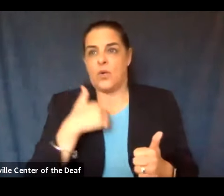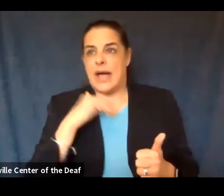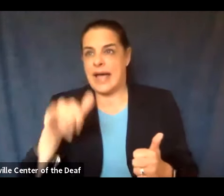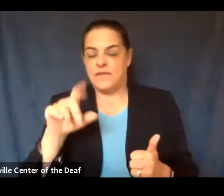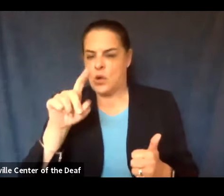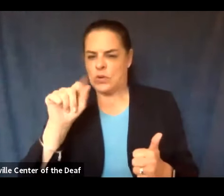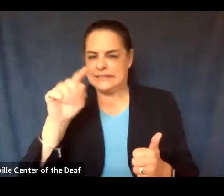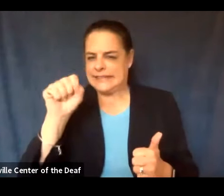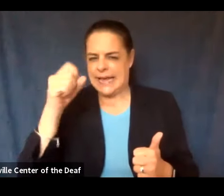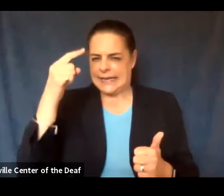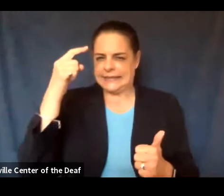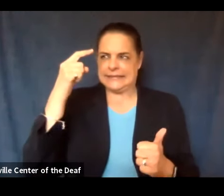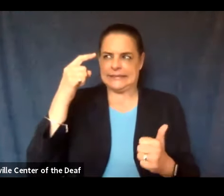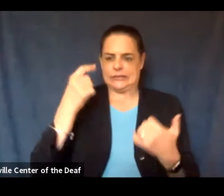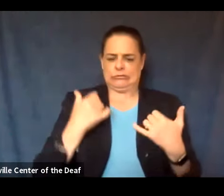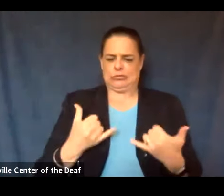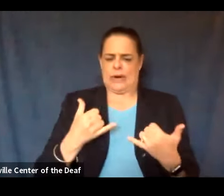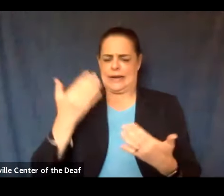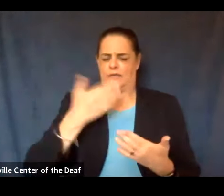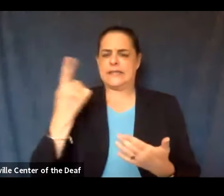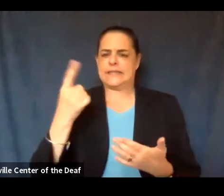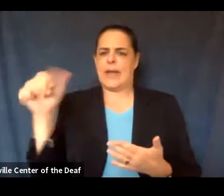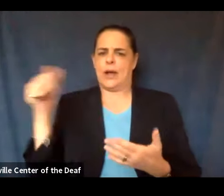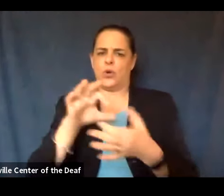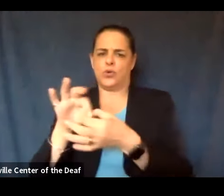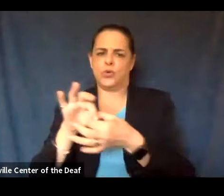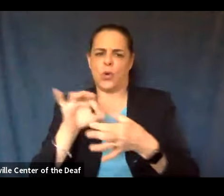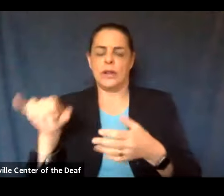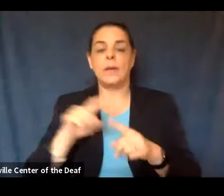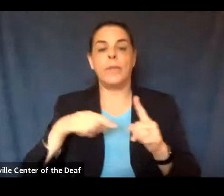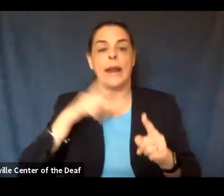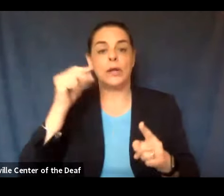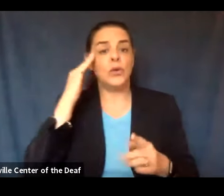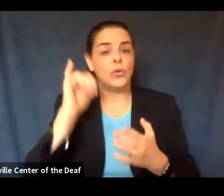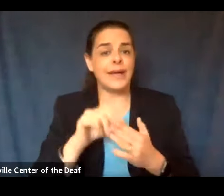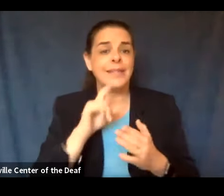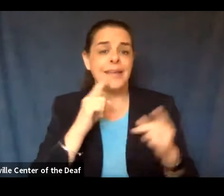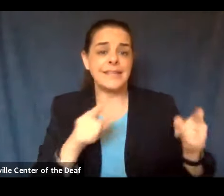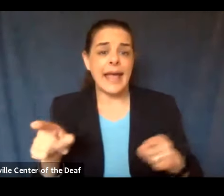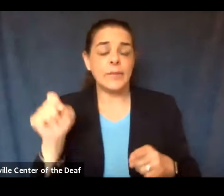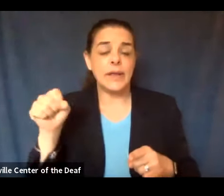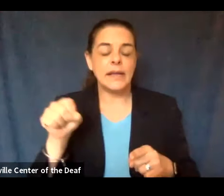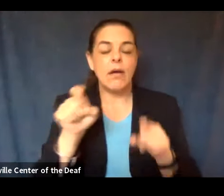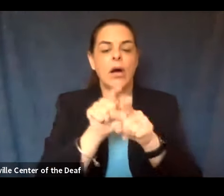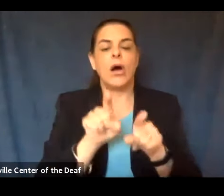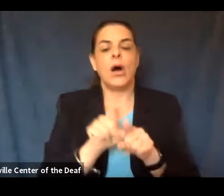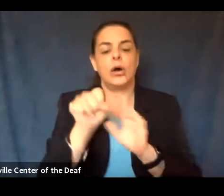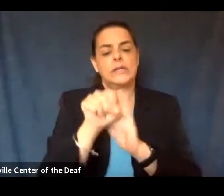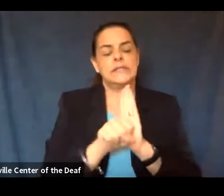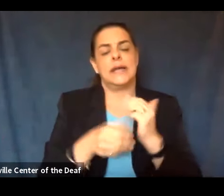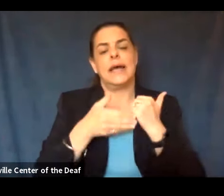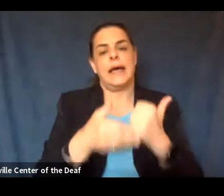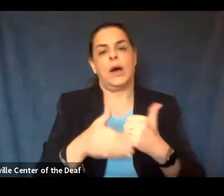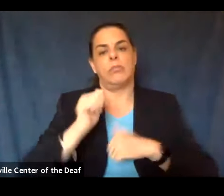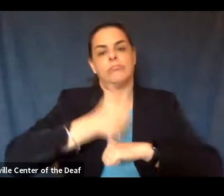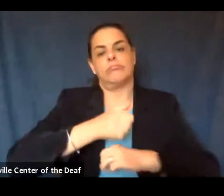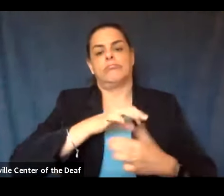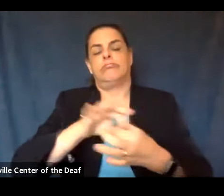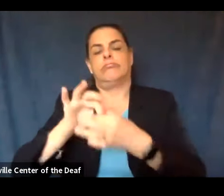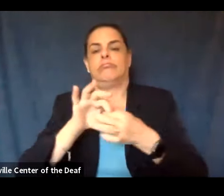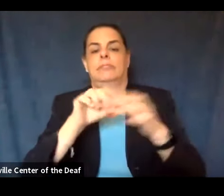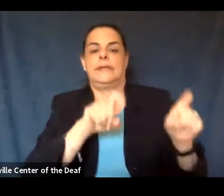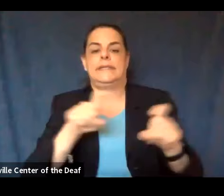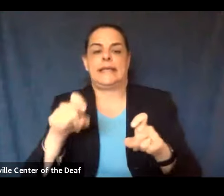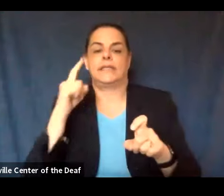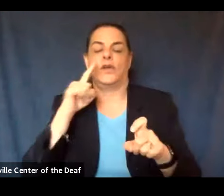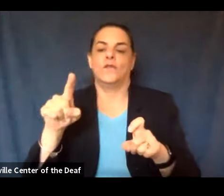of my head. Somebody else is coordinating that, but I do know that's happening. The state is also helping coordinate testing in